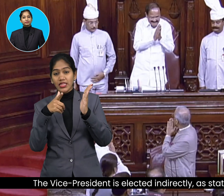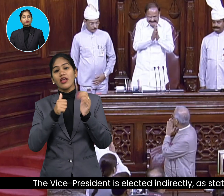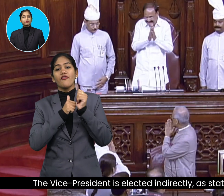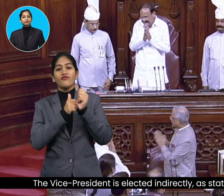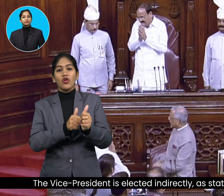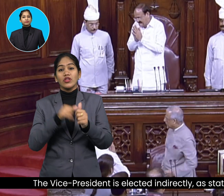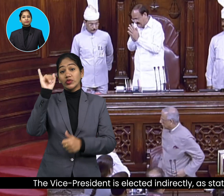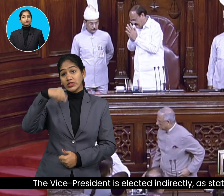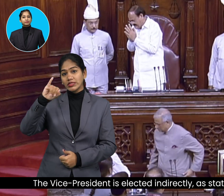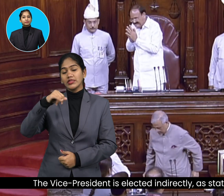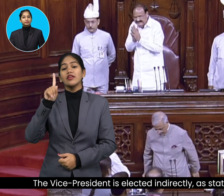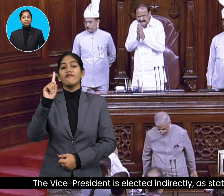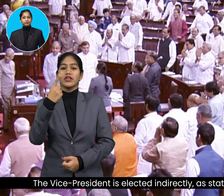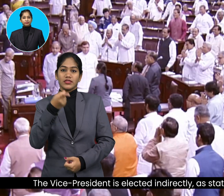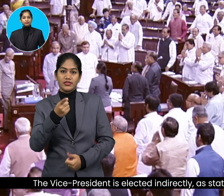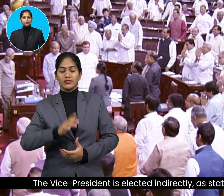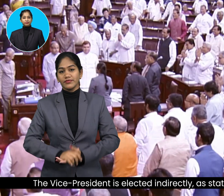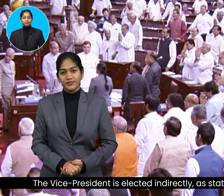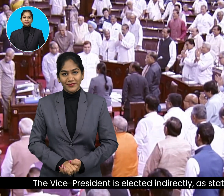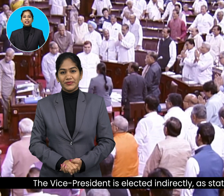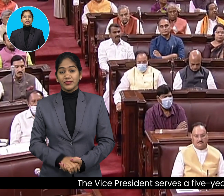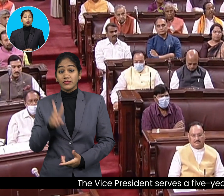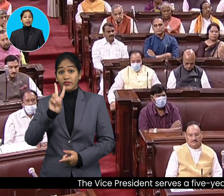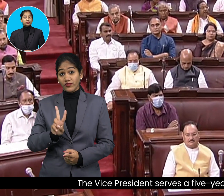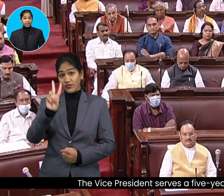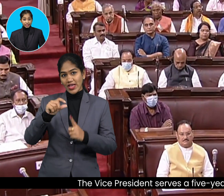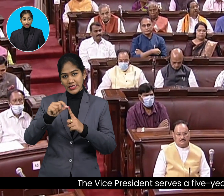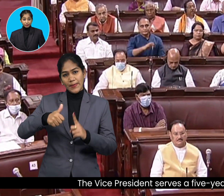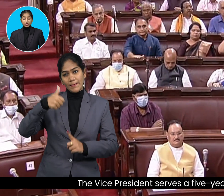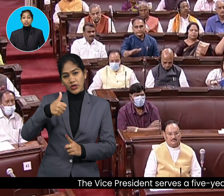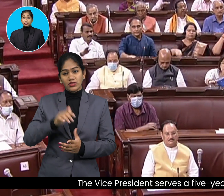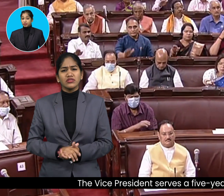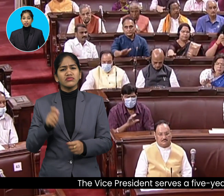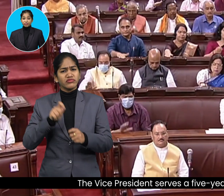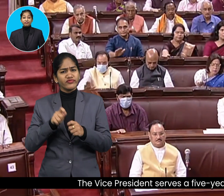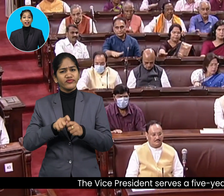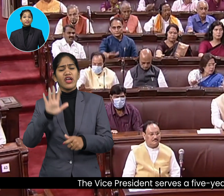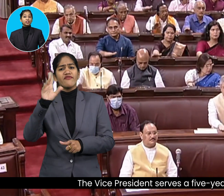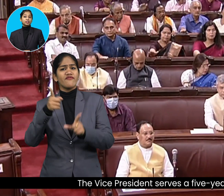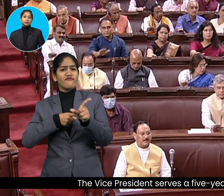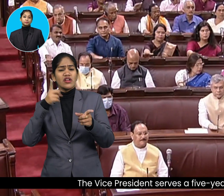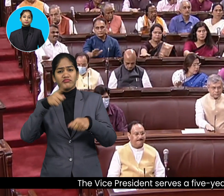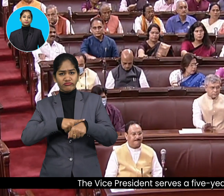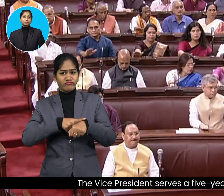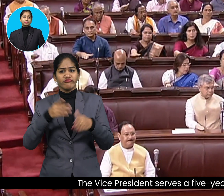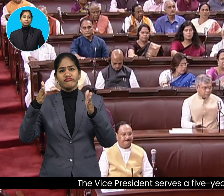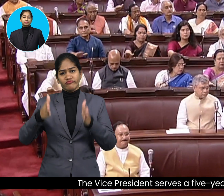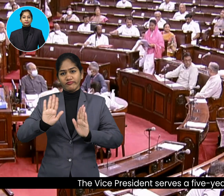The Vice President serves a 5-year term